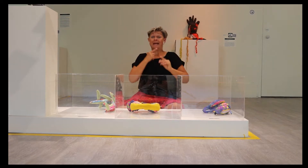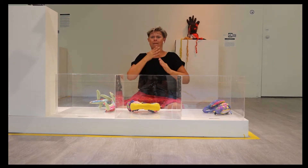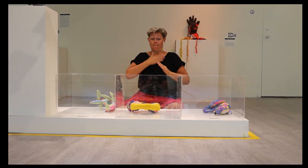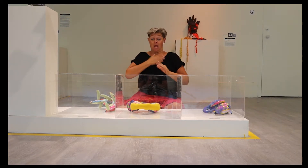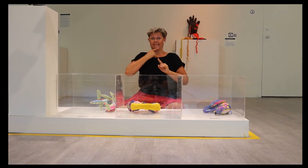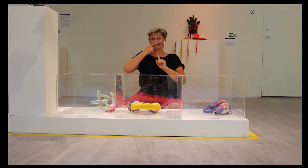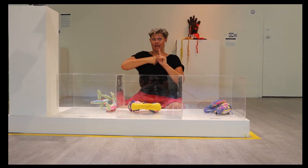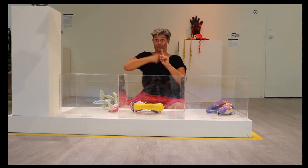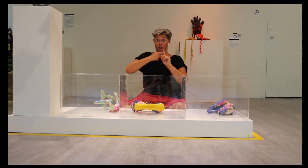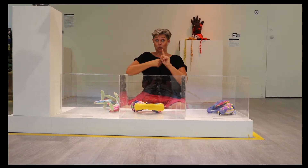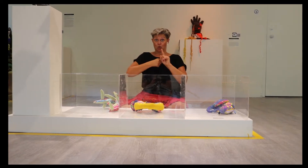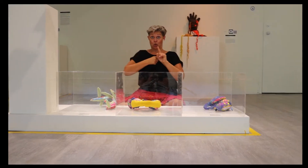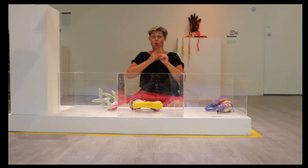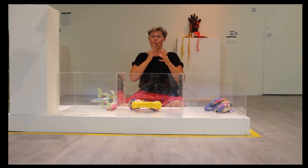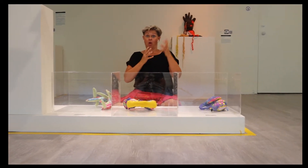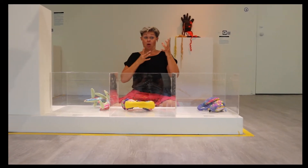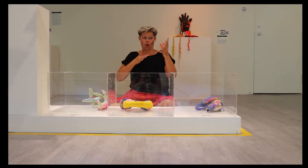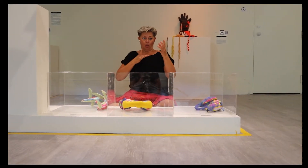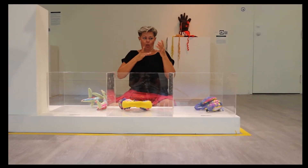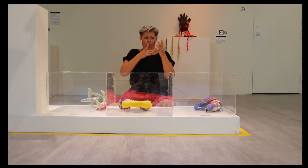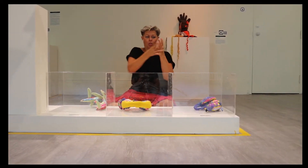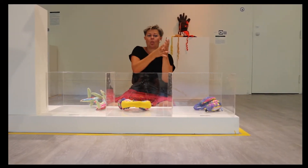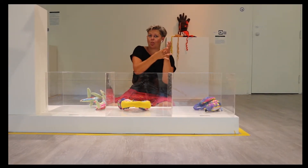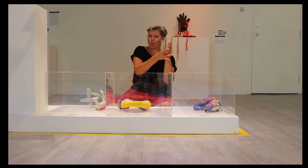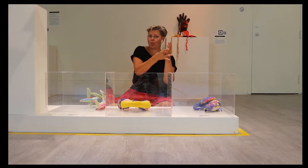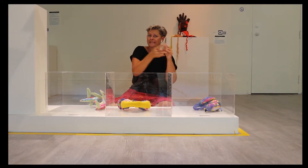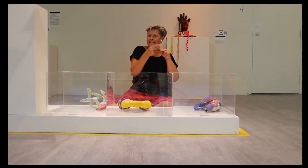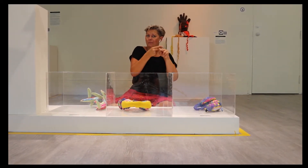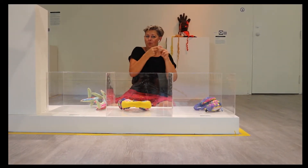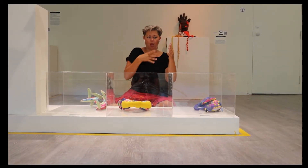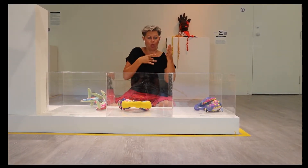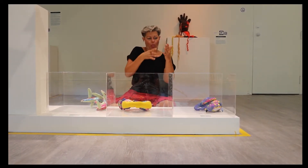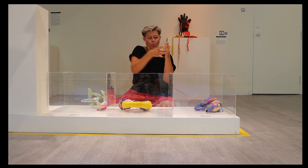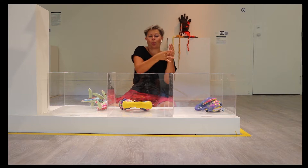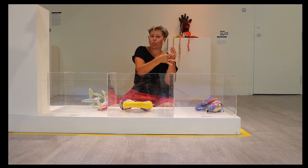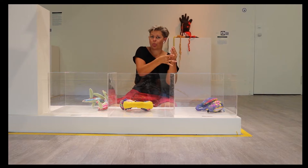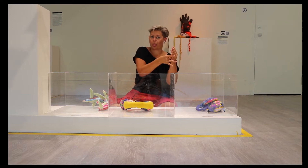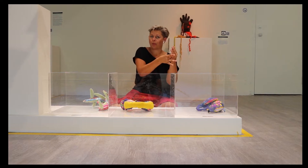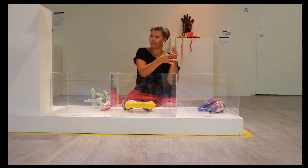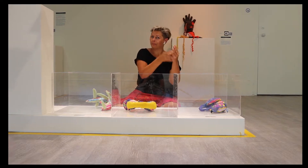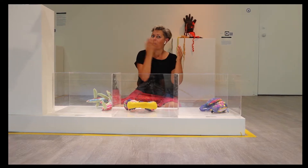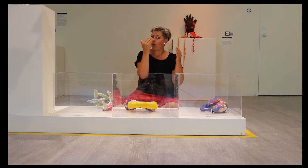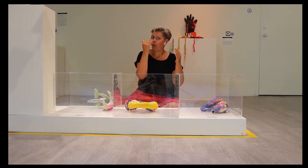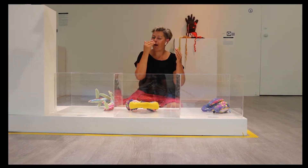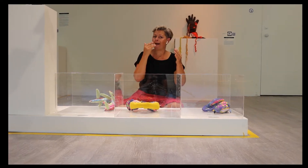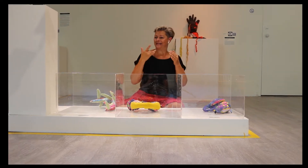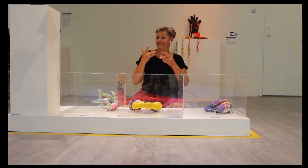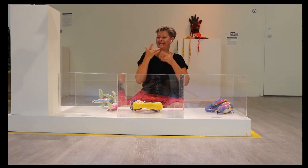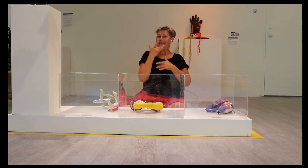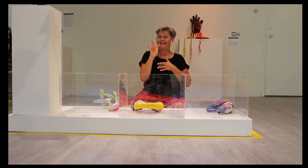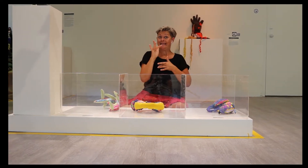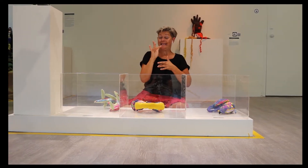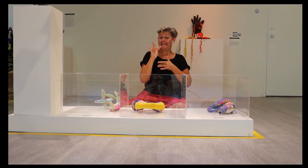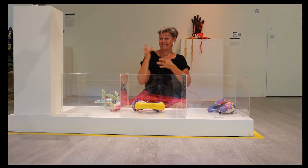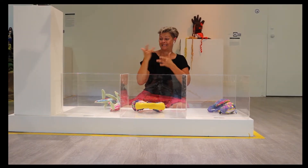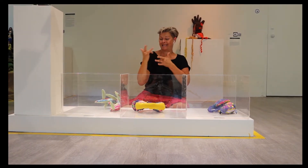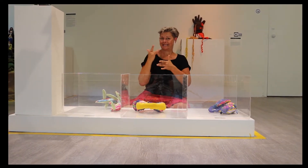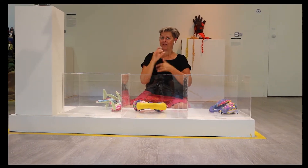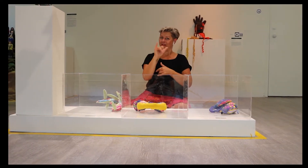of whomever is holding it will be recorded temporarily in the sculpture due to the thermochromic ink.